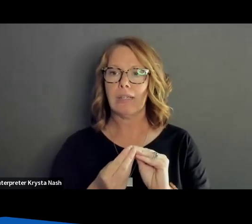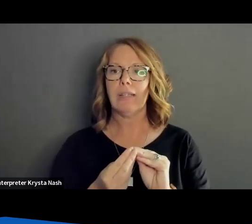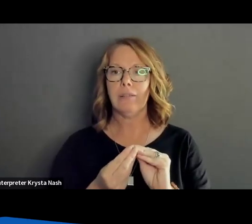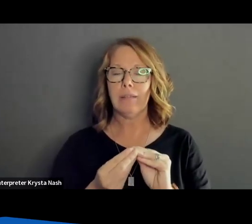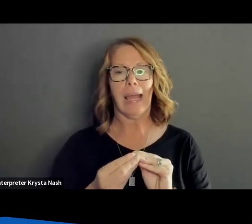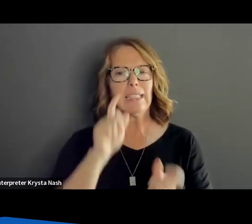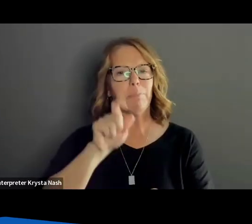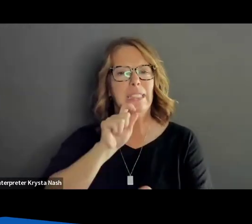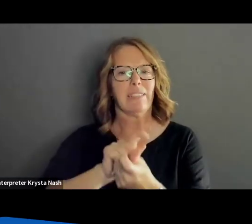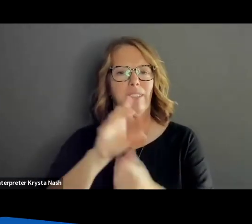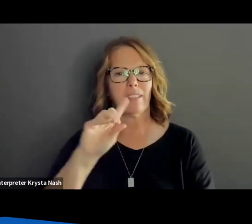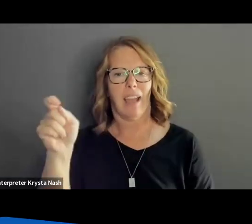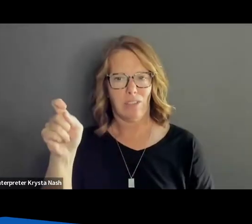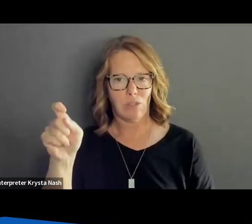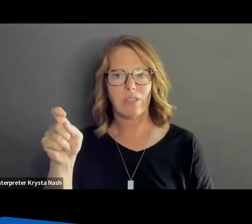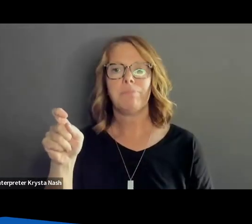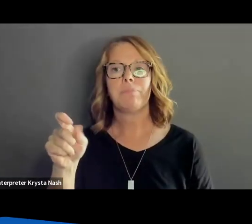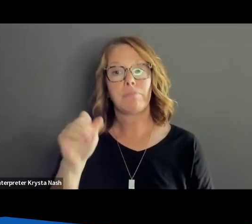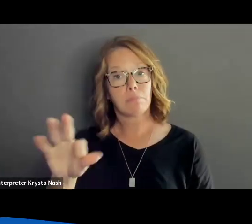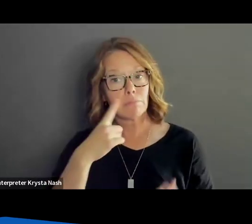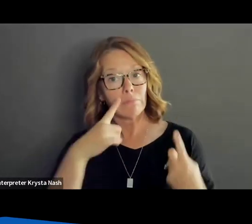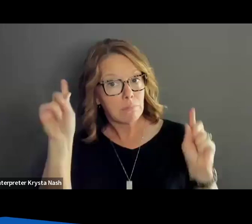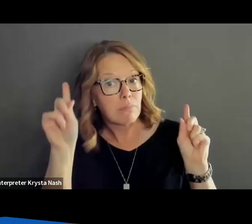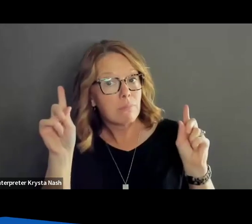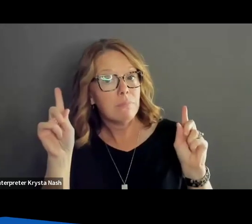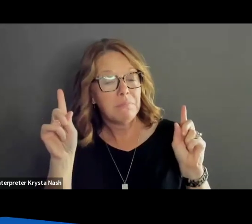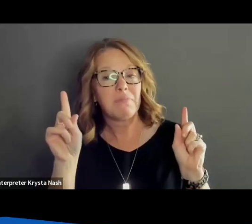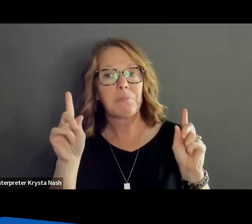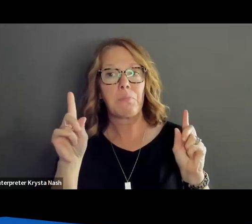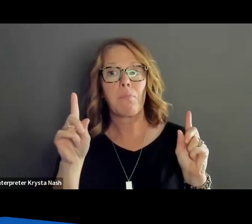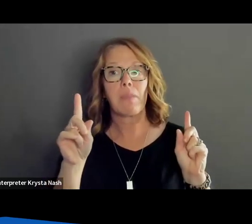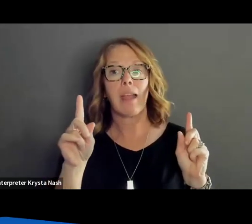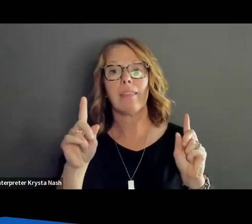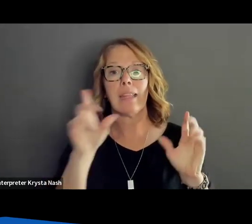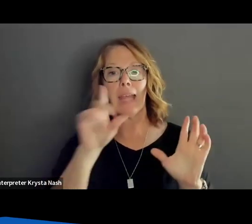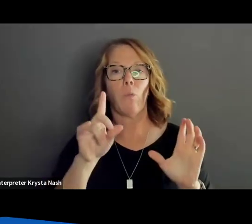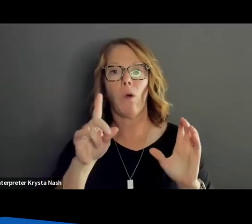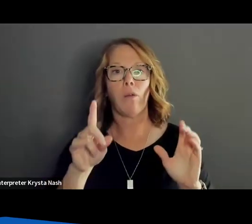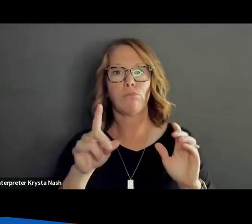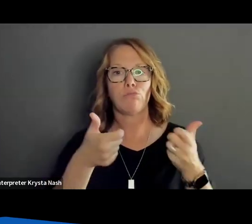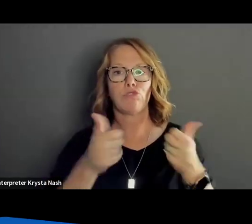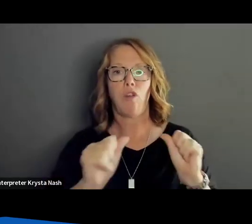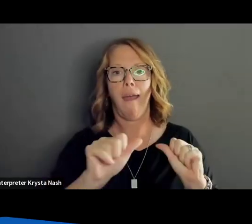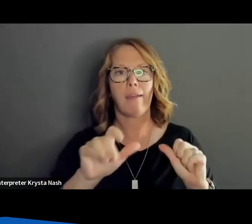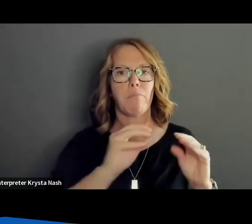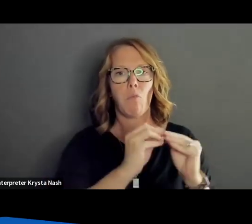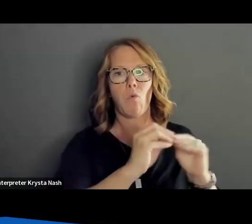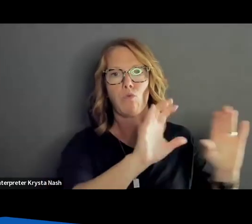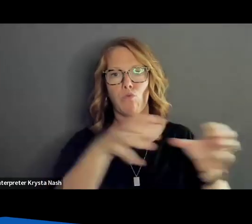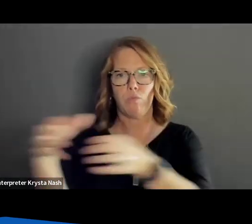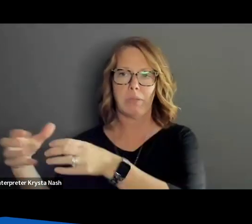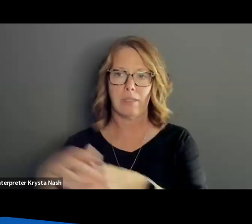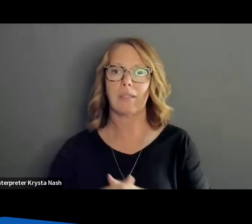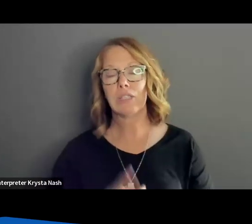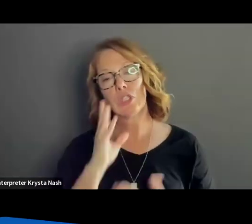diagnoses. But if they have success with this, that they'll move it to other populations and all this over time. So